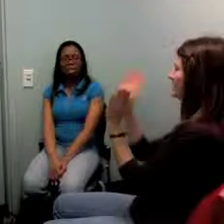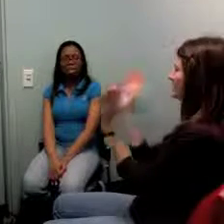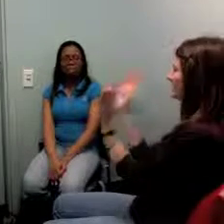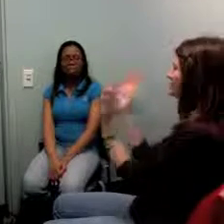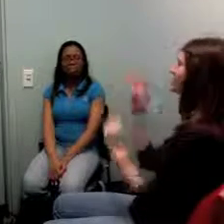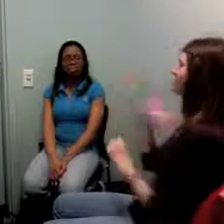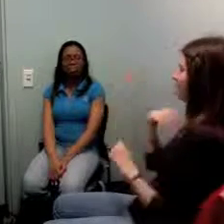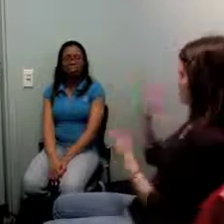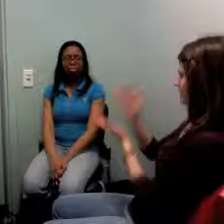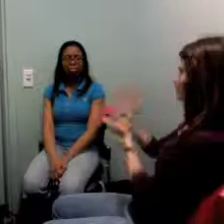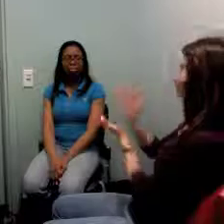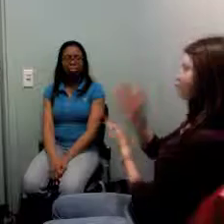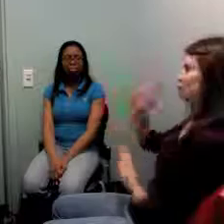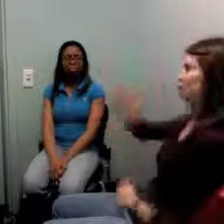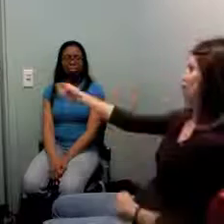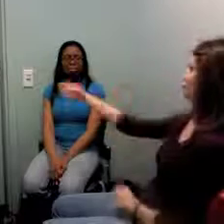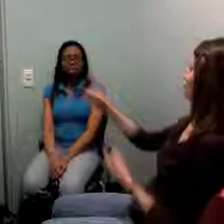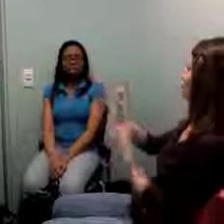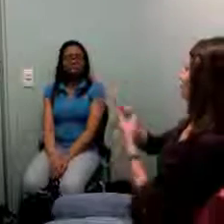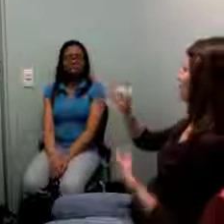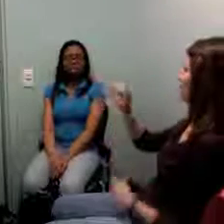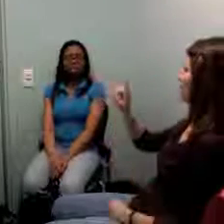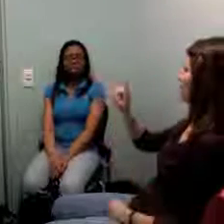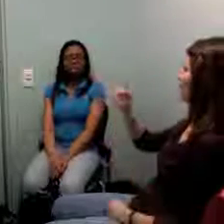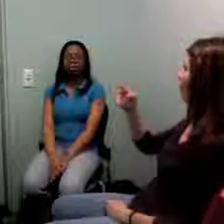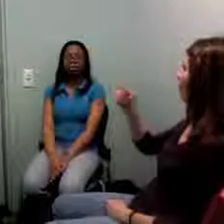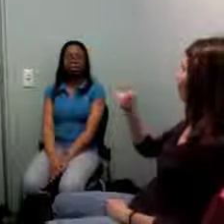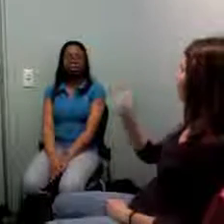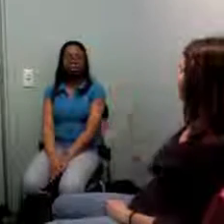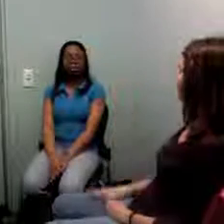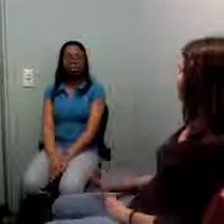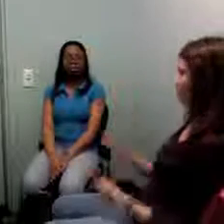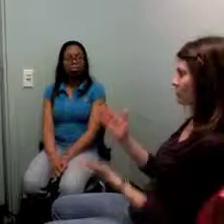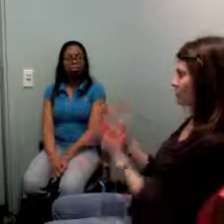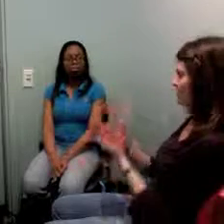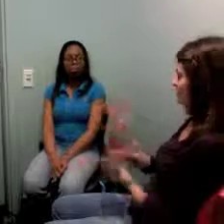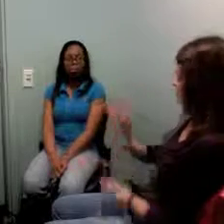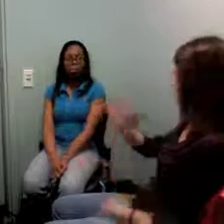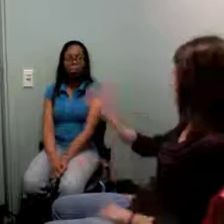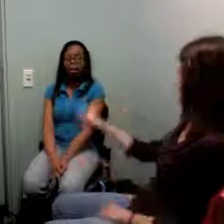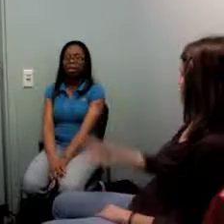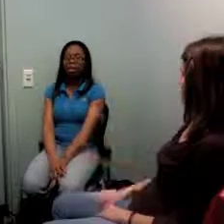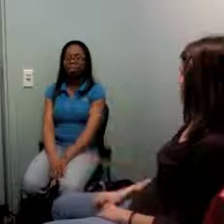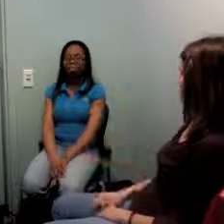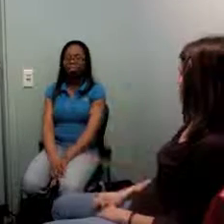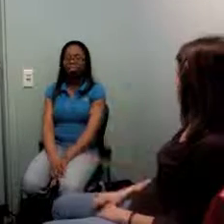6 is a straight shot. Okay, so it's No a non-stop.